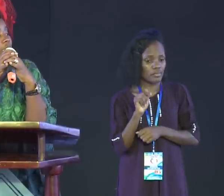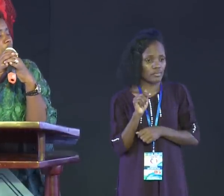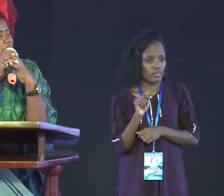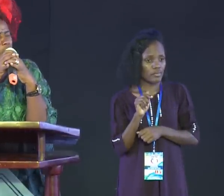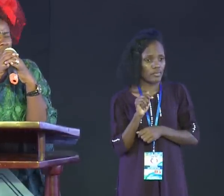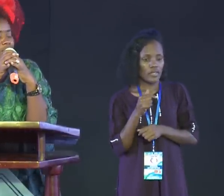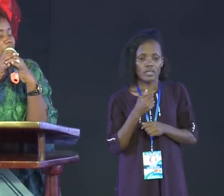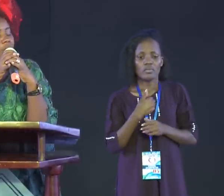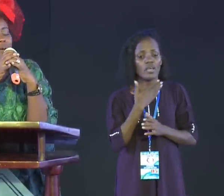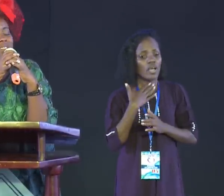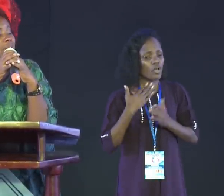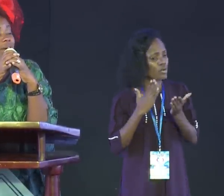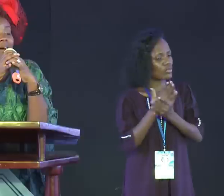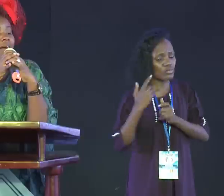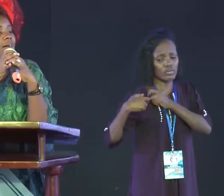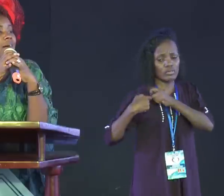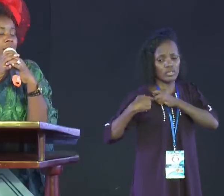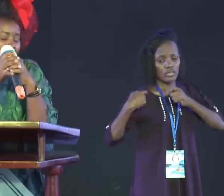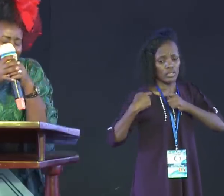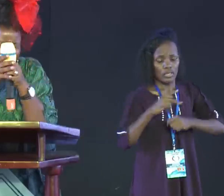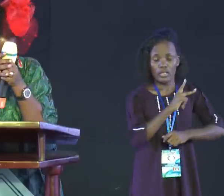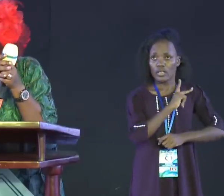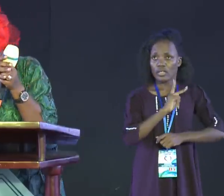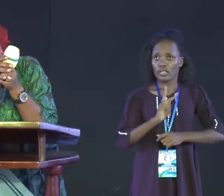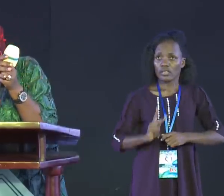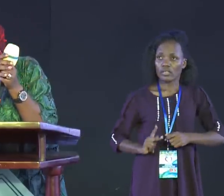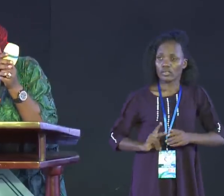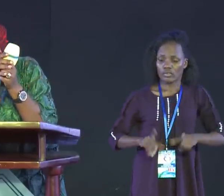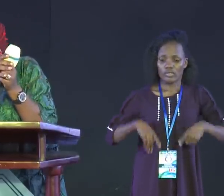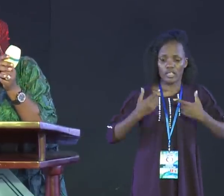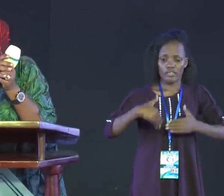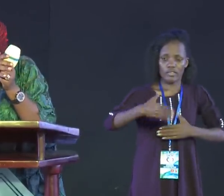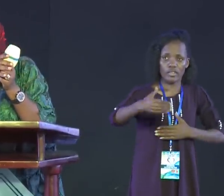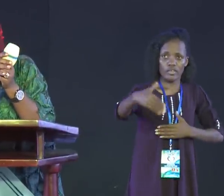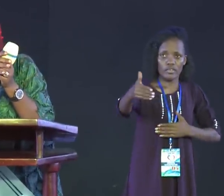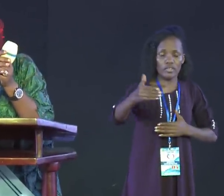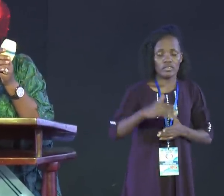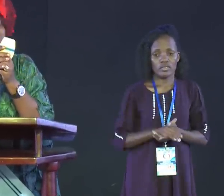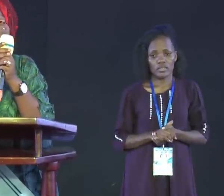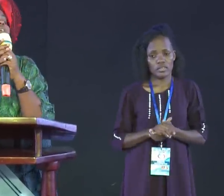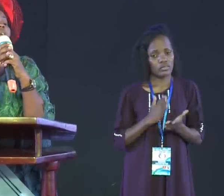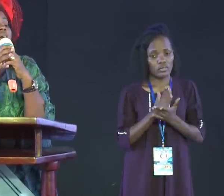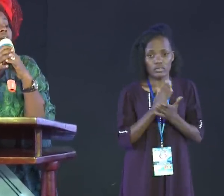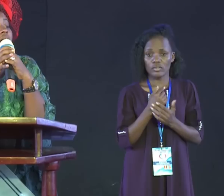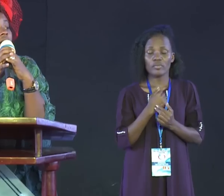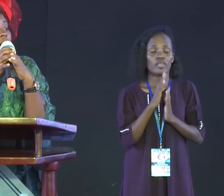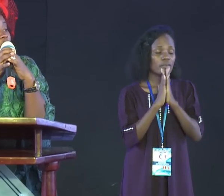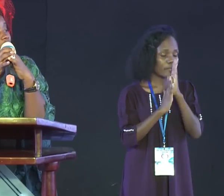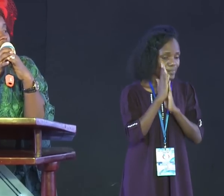Jagala sikira obulamu obutagwawo. Jagala. I want to inherit eternal life. I so